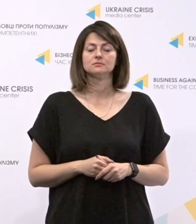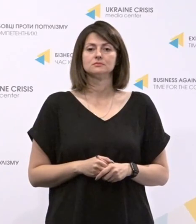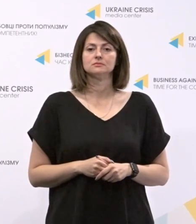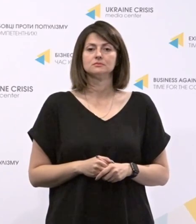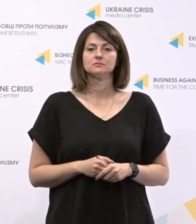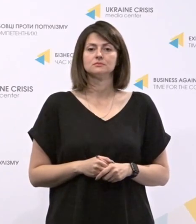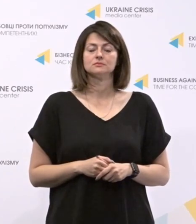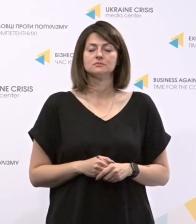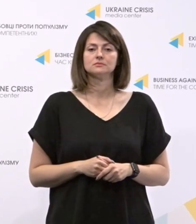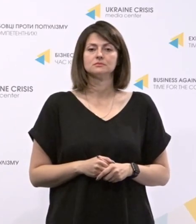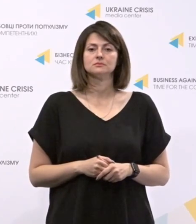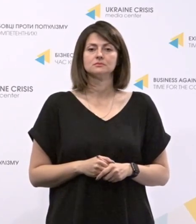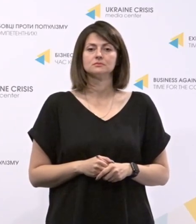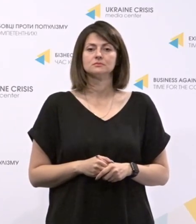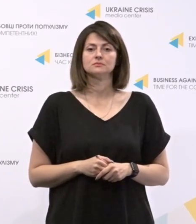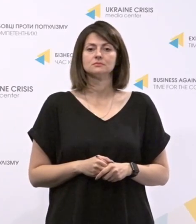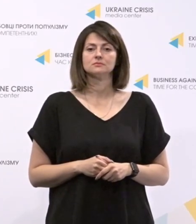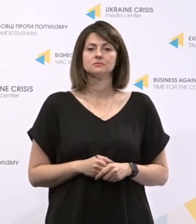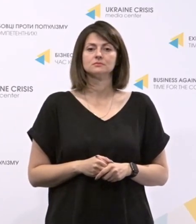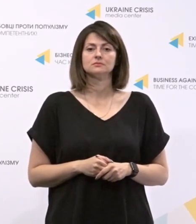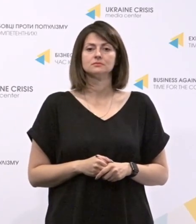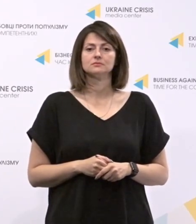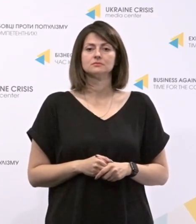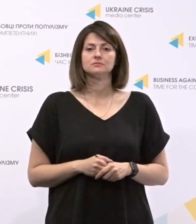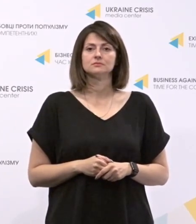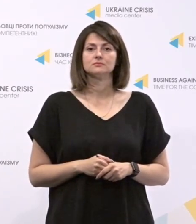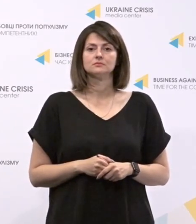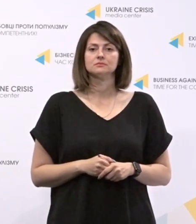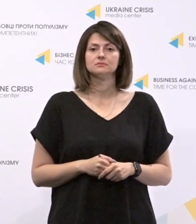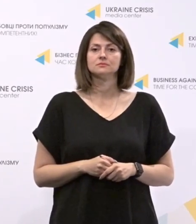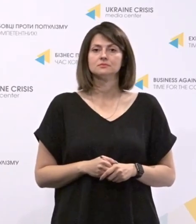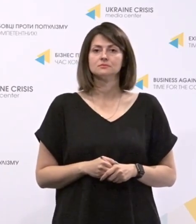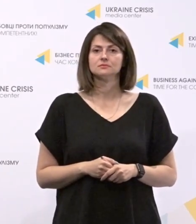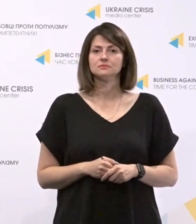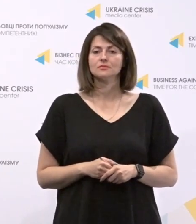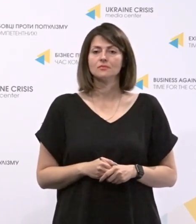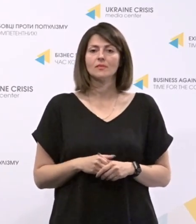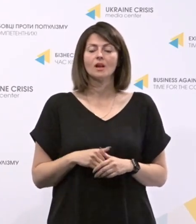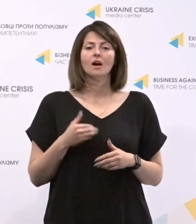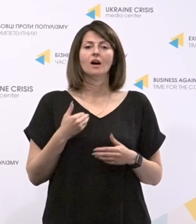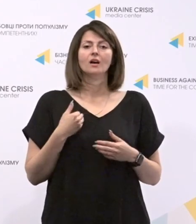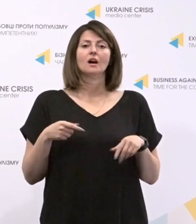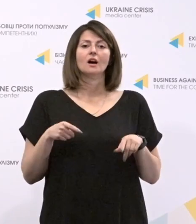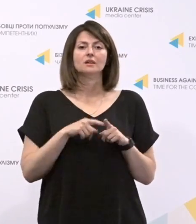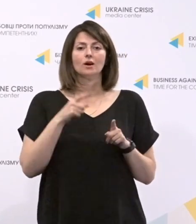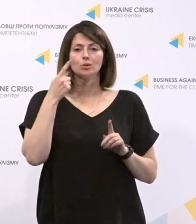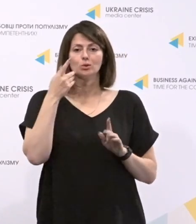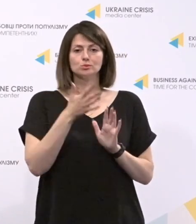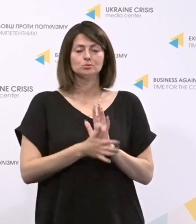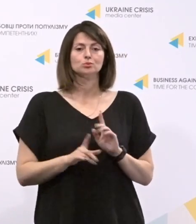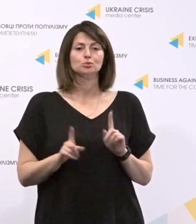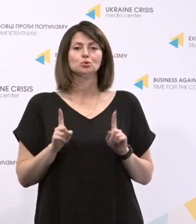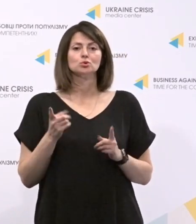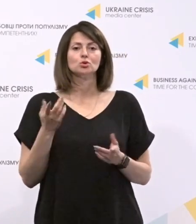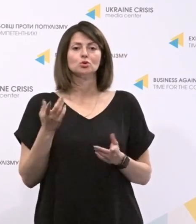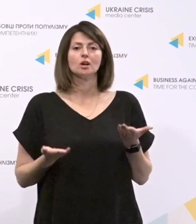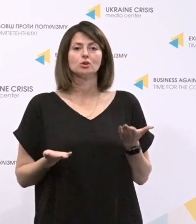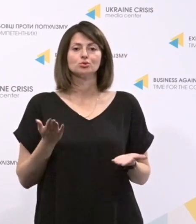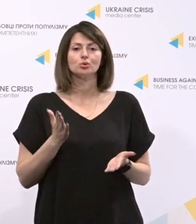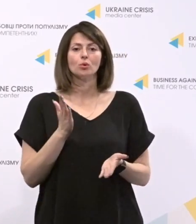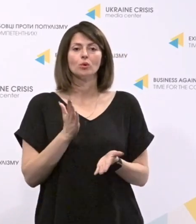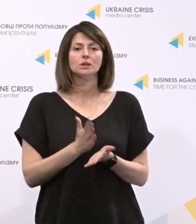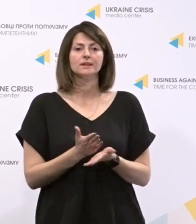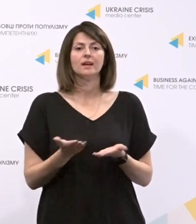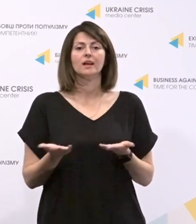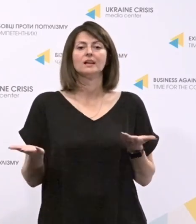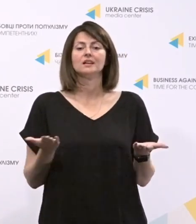Again, I think if there is a specific complaint towards the conduct of the police on June